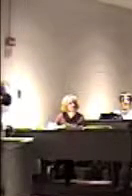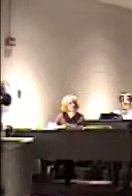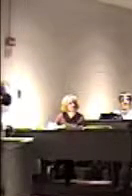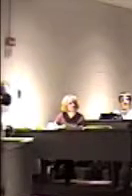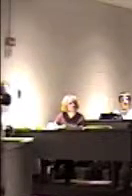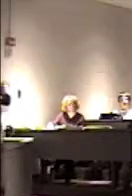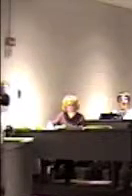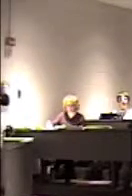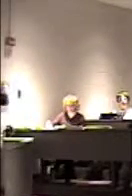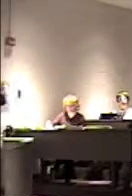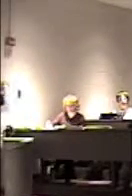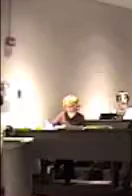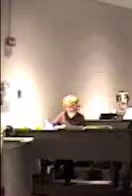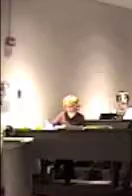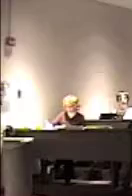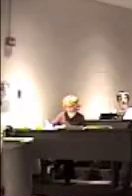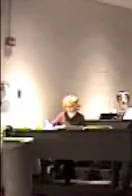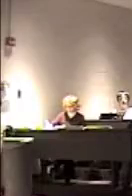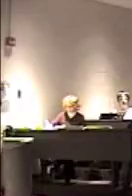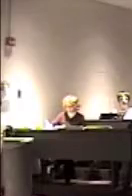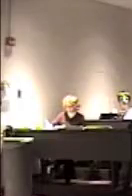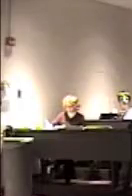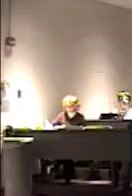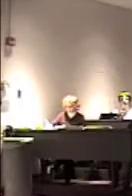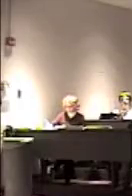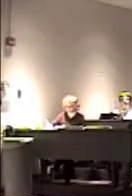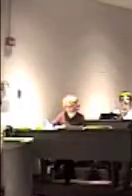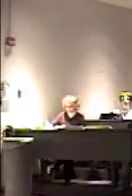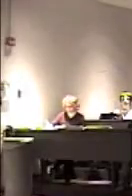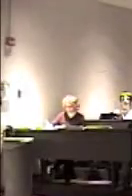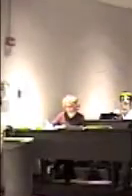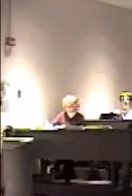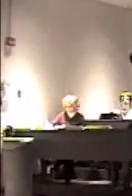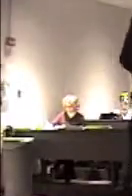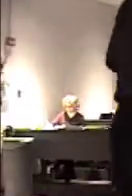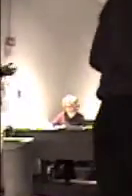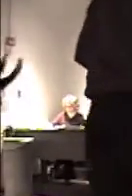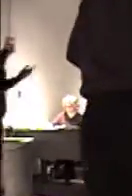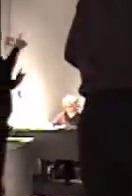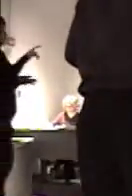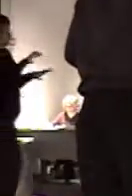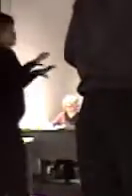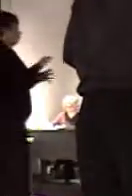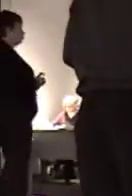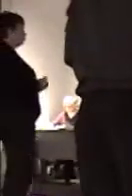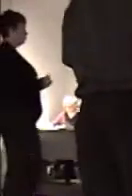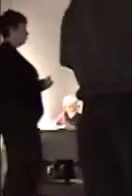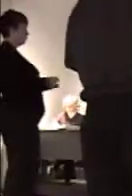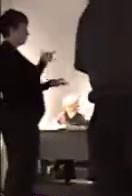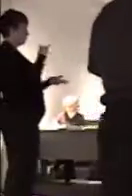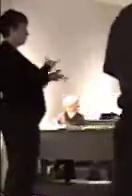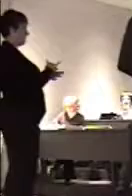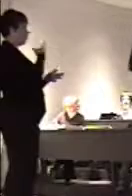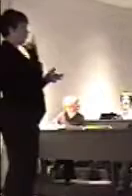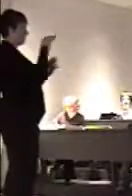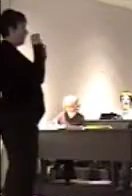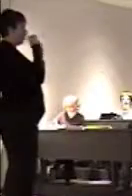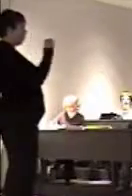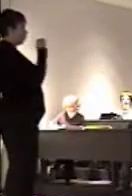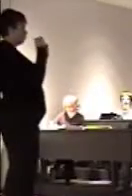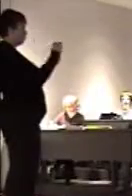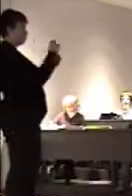Setting it up, him up to slice him up, to cut his throat, or whatever you needed to do. That was not taught to